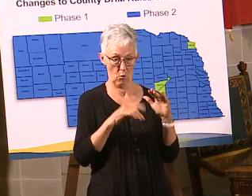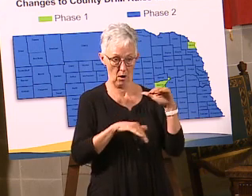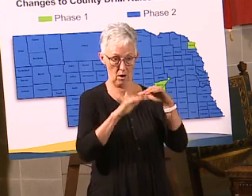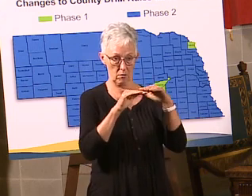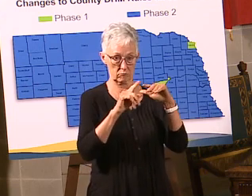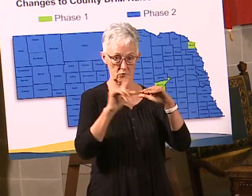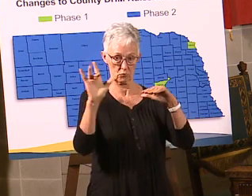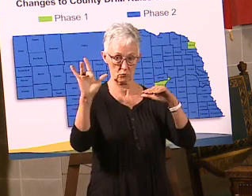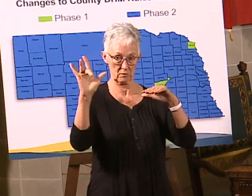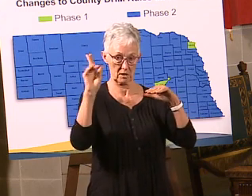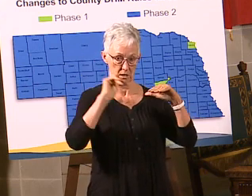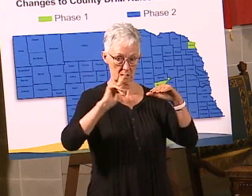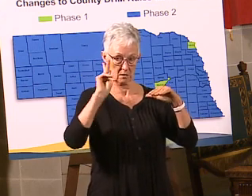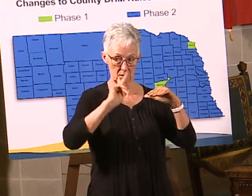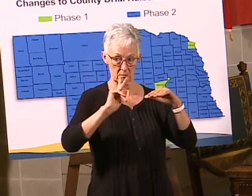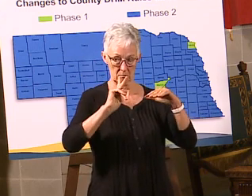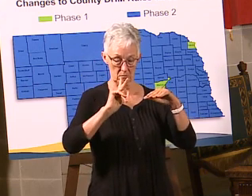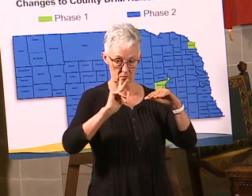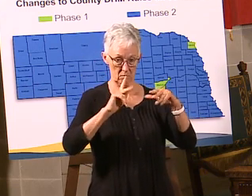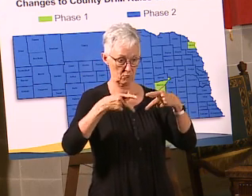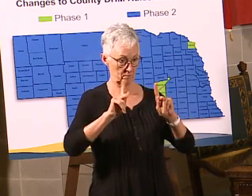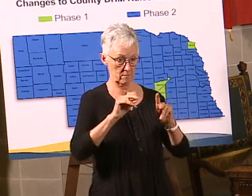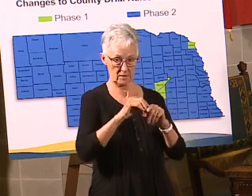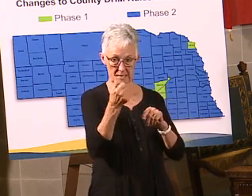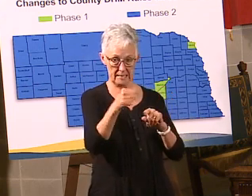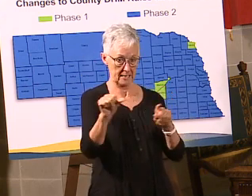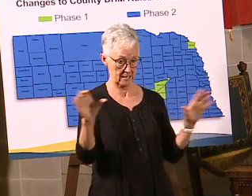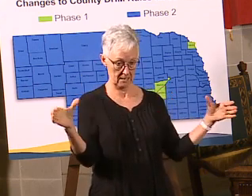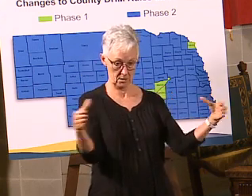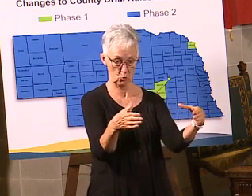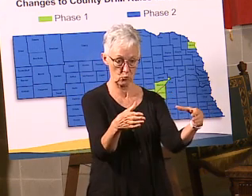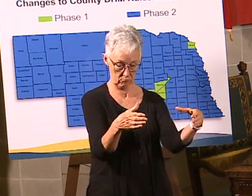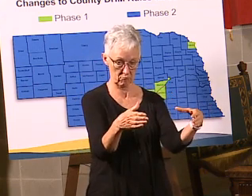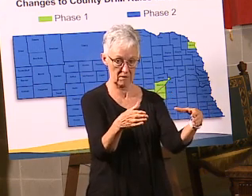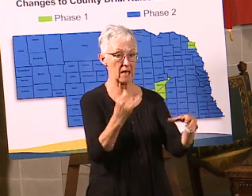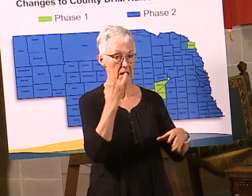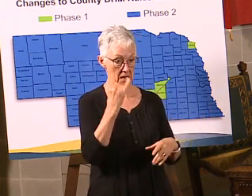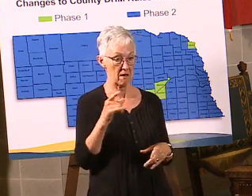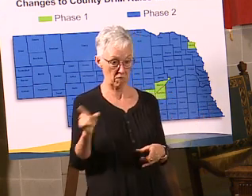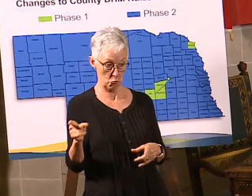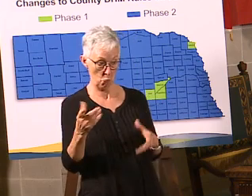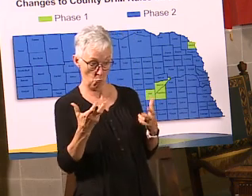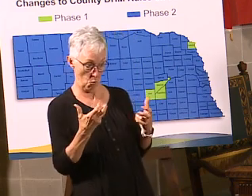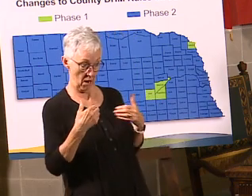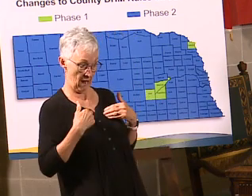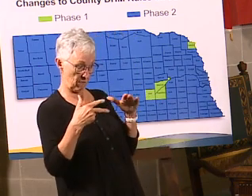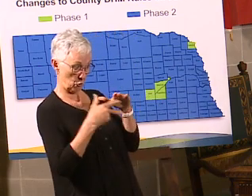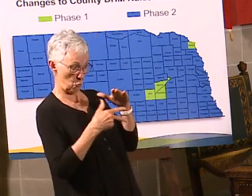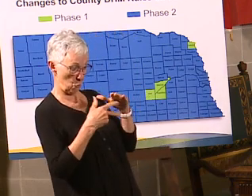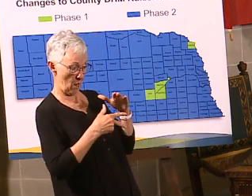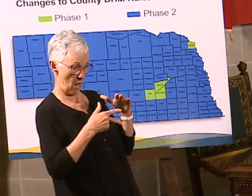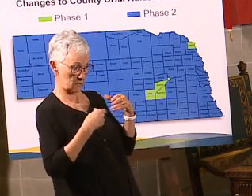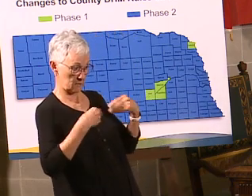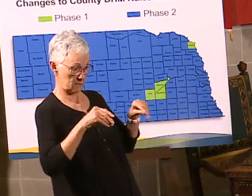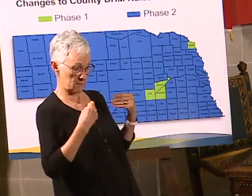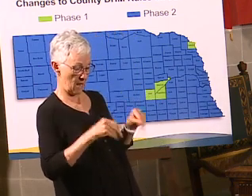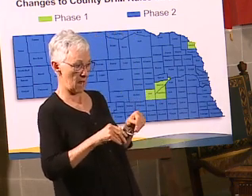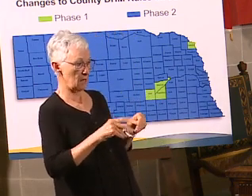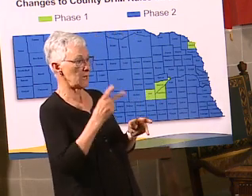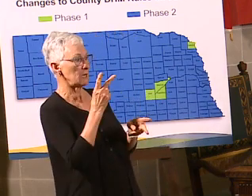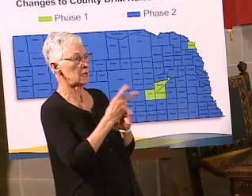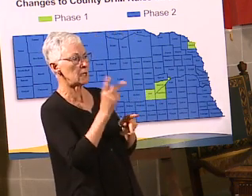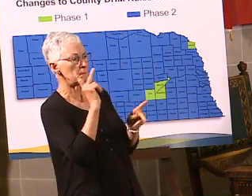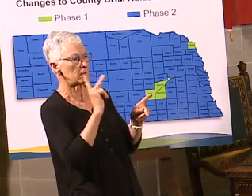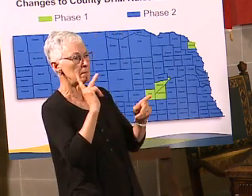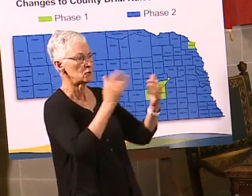you're following those sort of guidelines and doing social distancing, finding ways to make sure people don't bunch up, if you've got a checkout line,